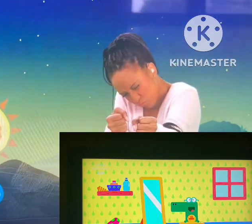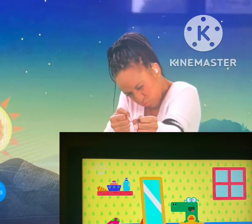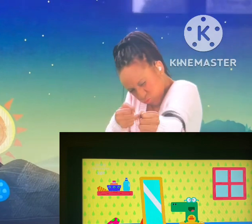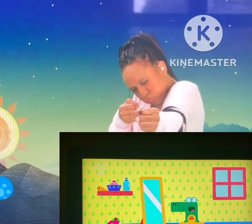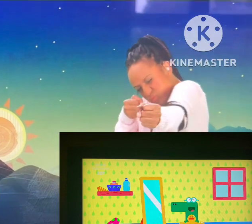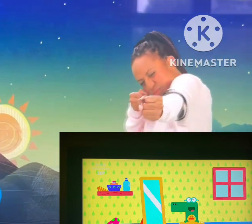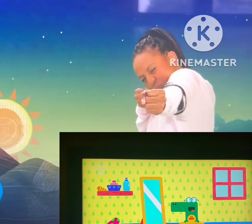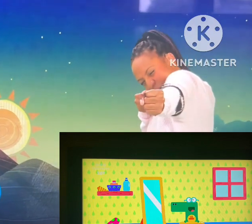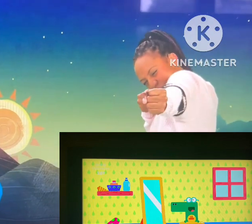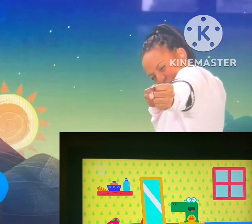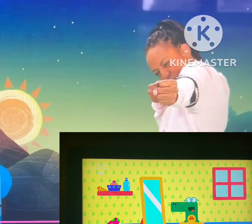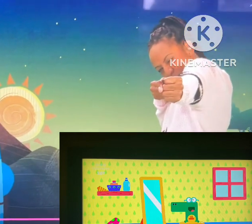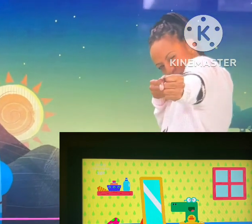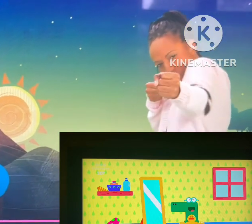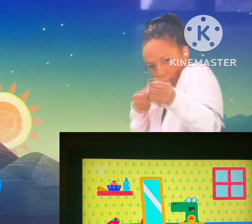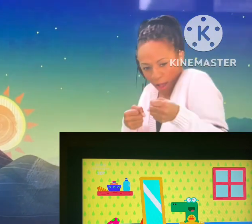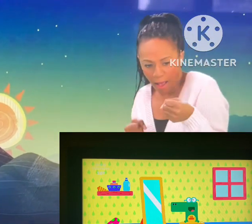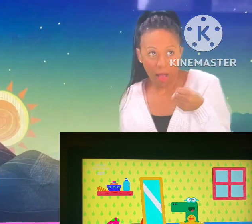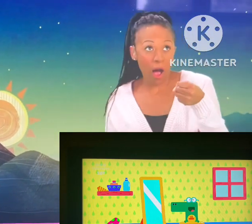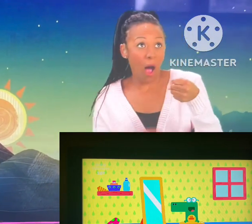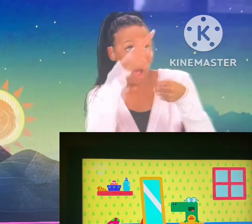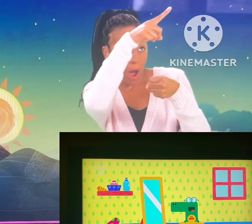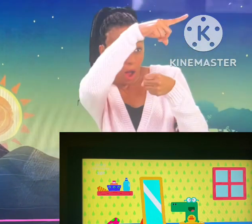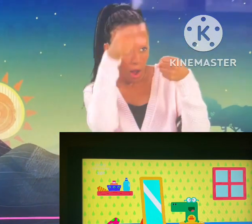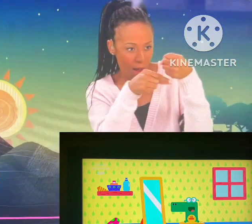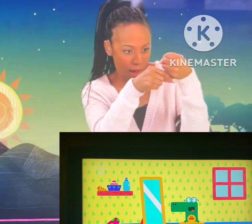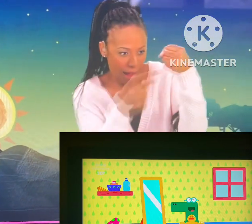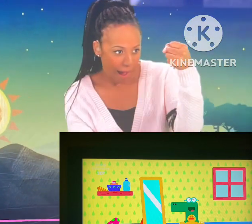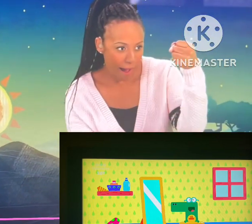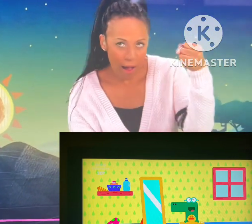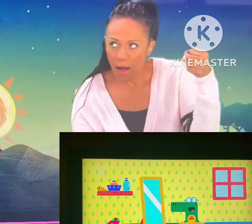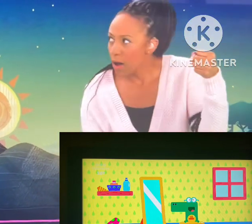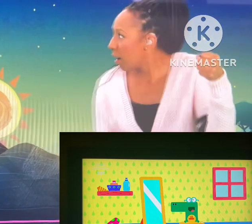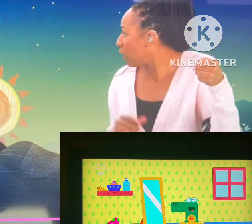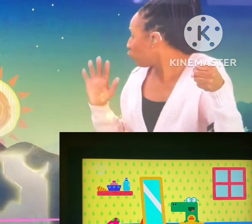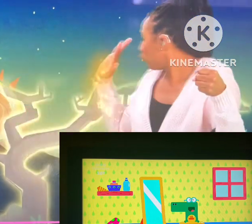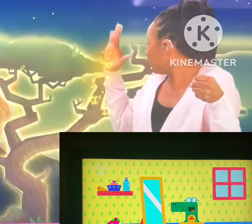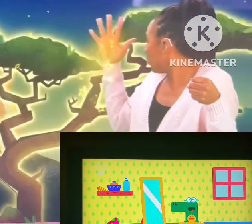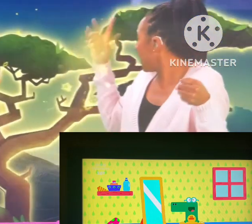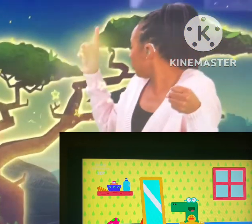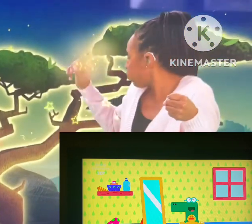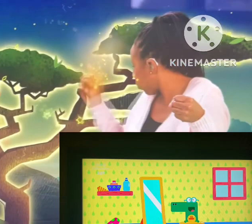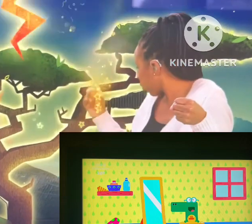I'd like to be a hunter. I'd have a bow made